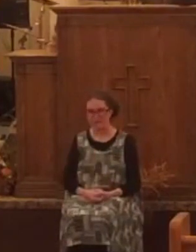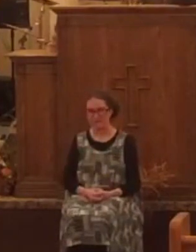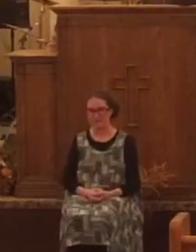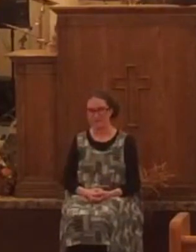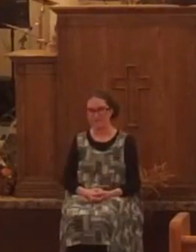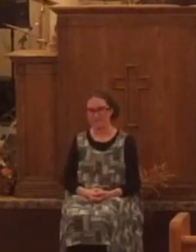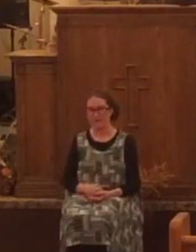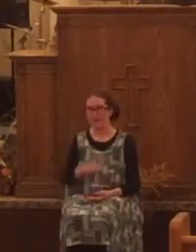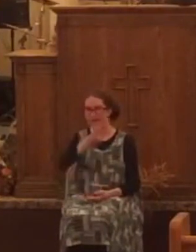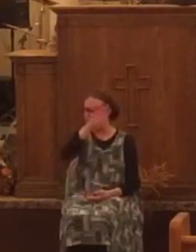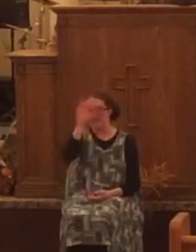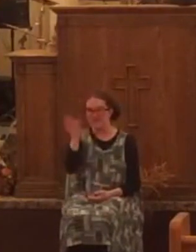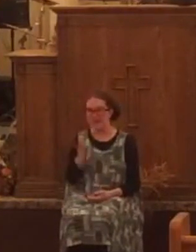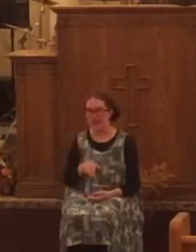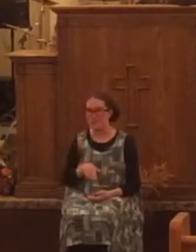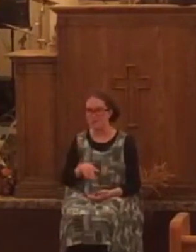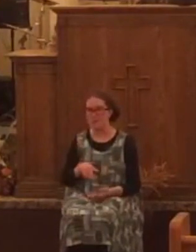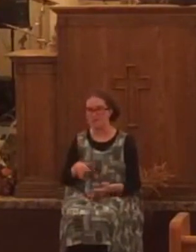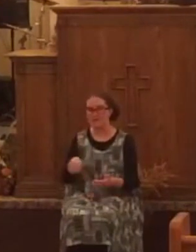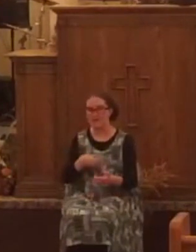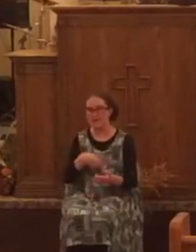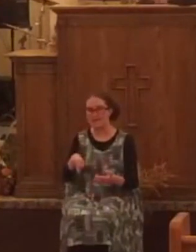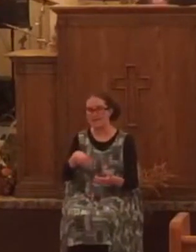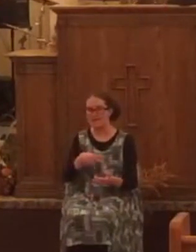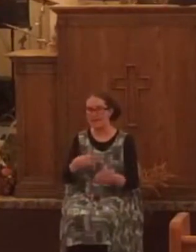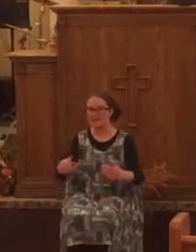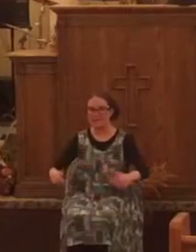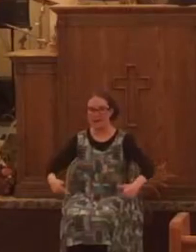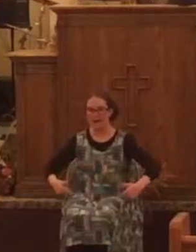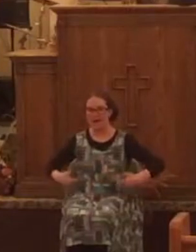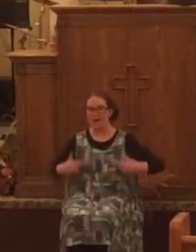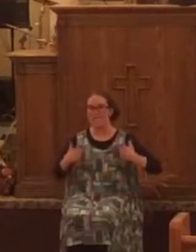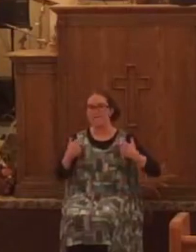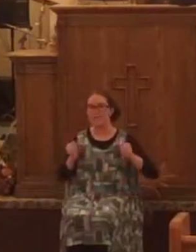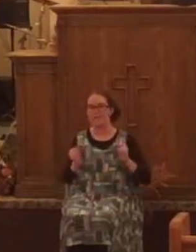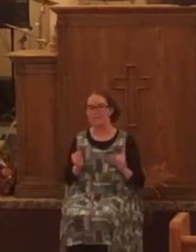And I never danced a dance in my life.